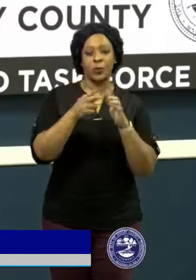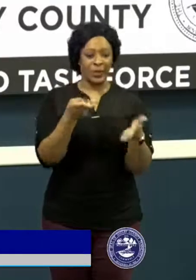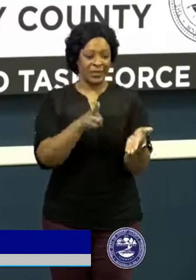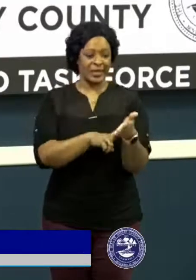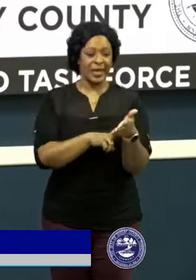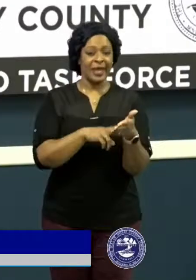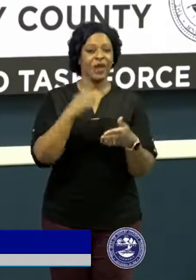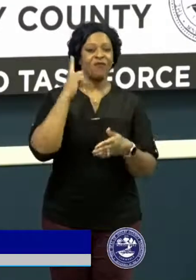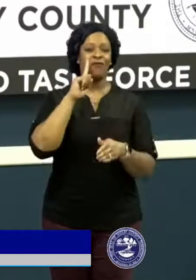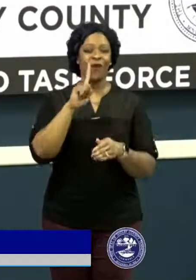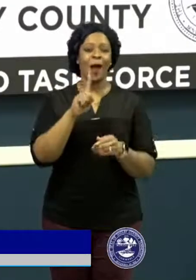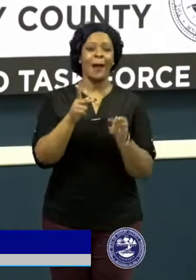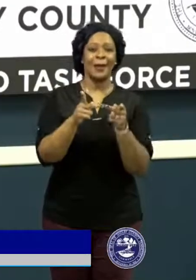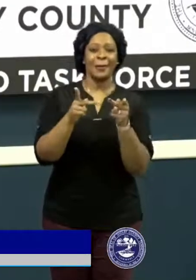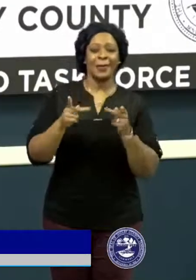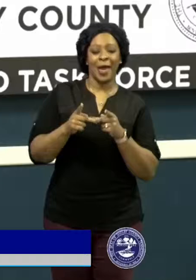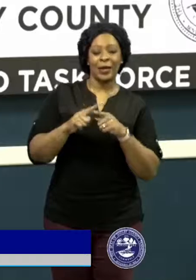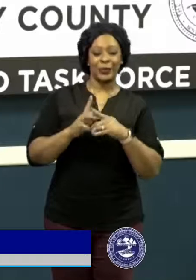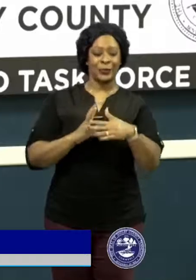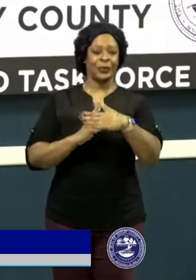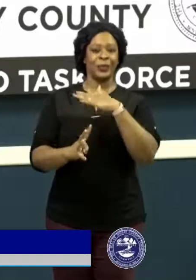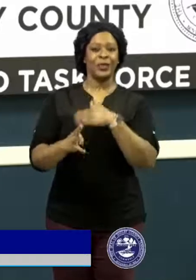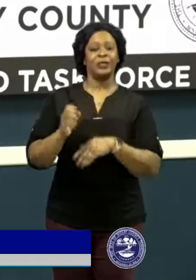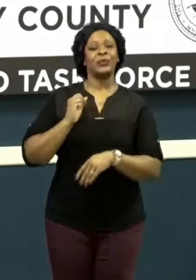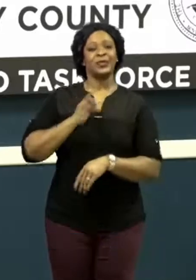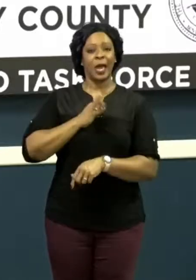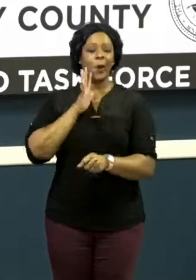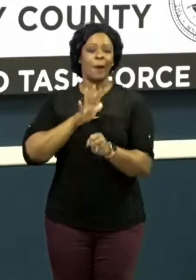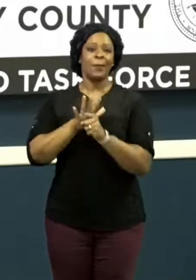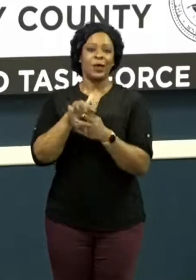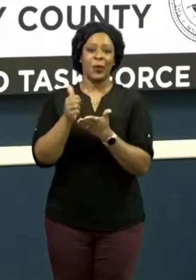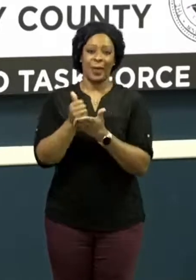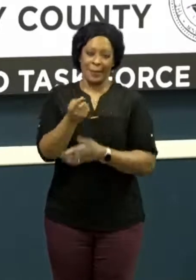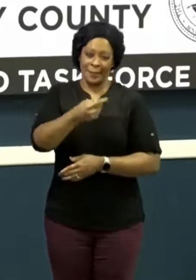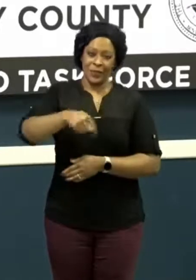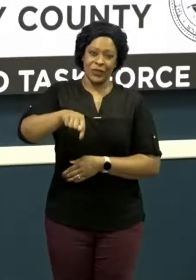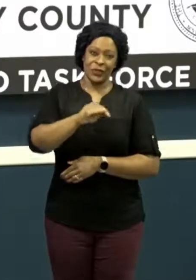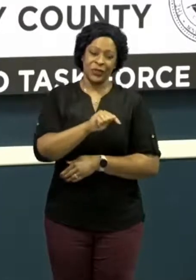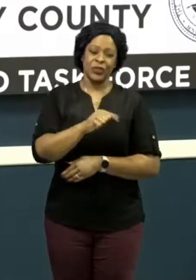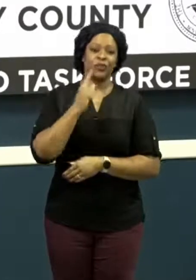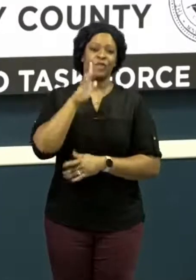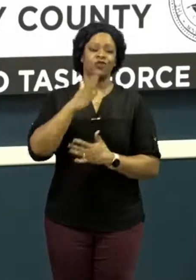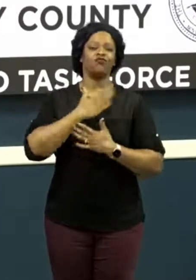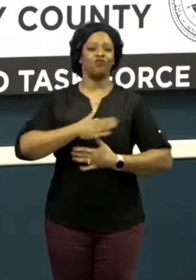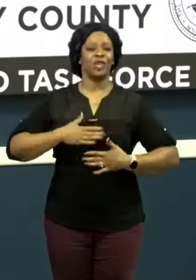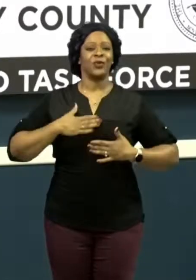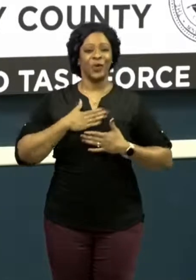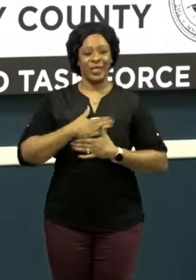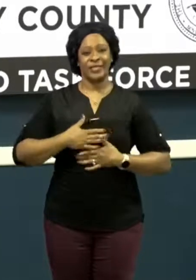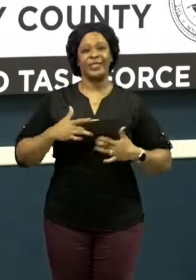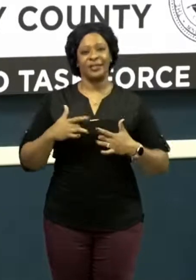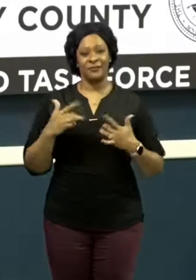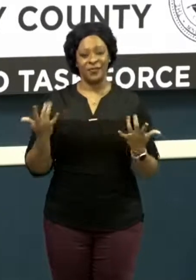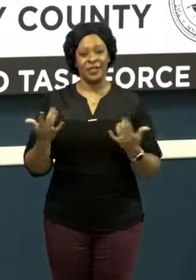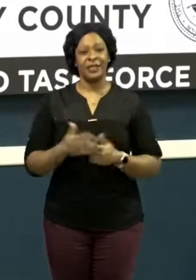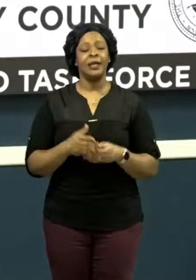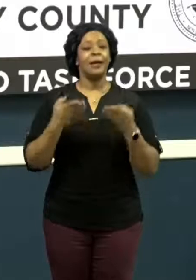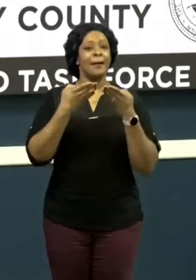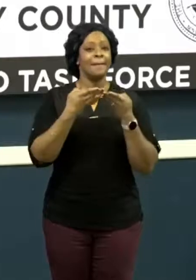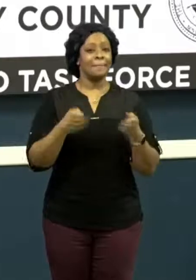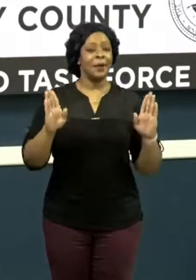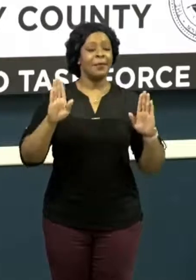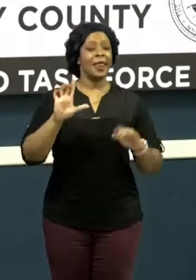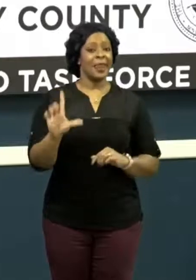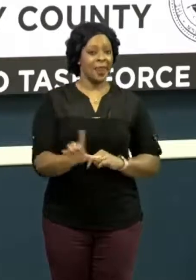up for a slot so that we know we have staff there to help you with your recreation. Our Memphis public libraries are